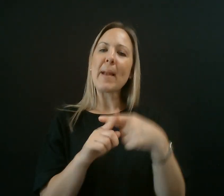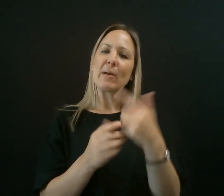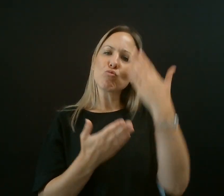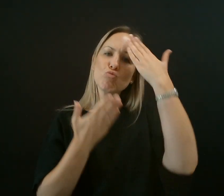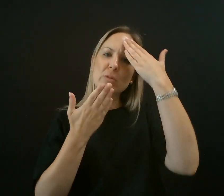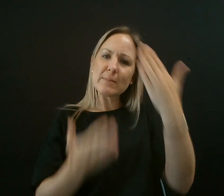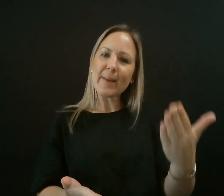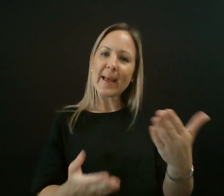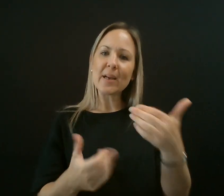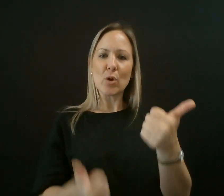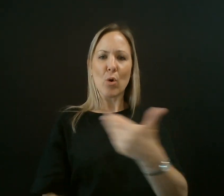and kindness,